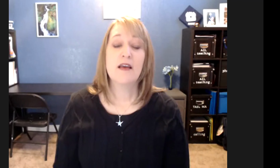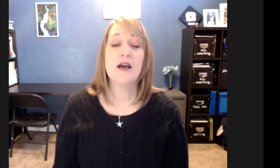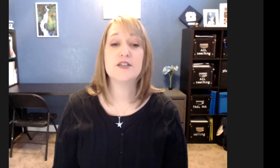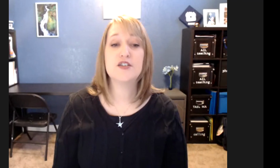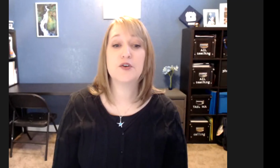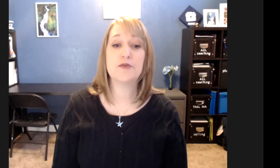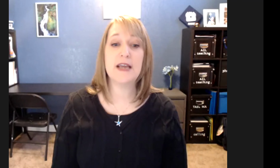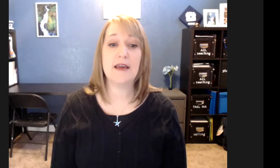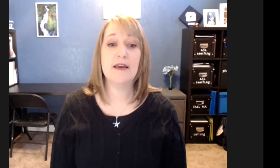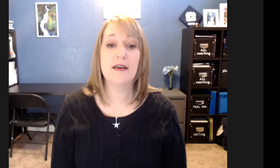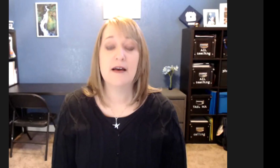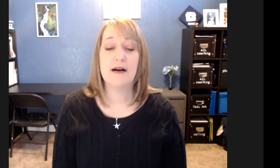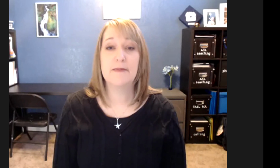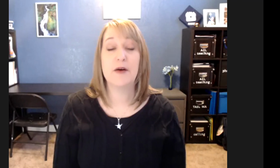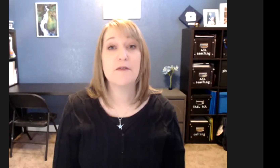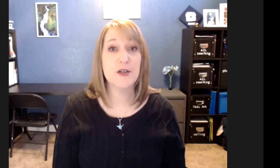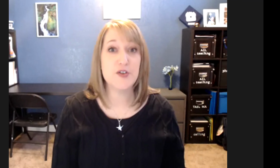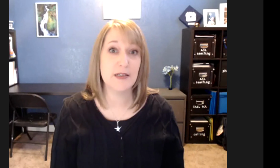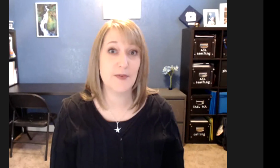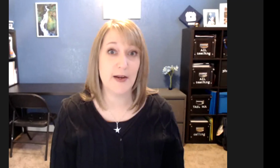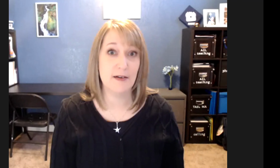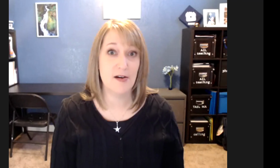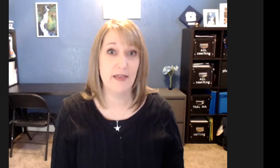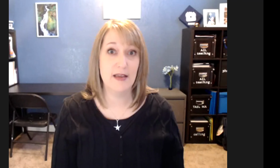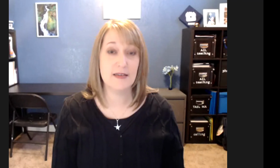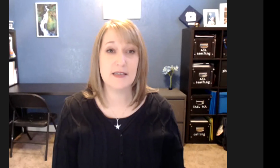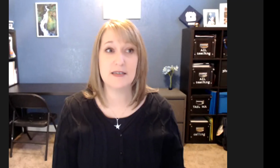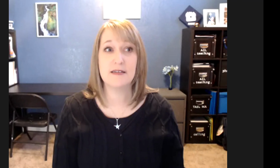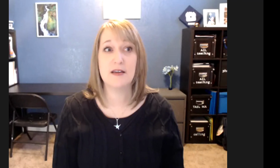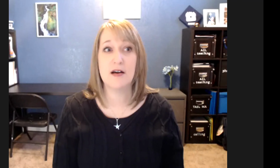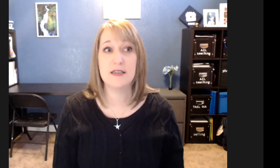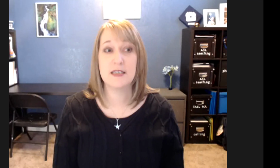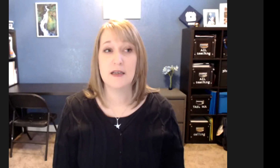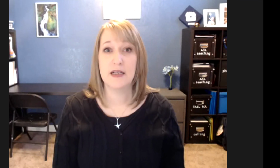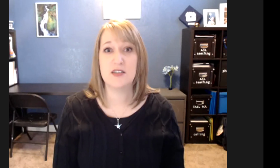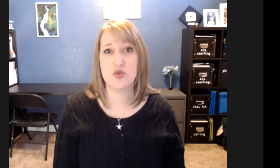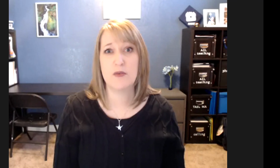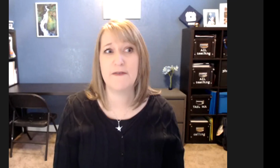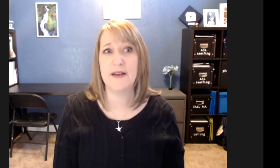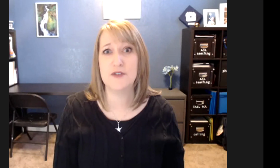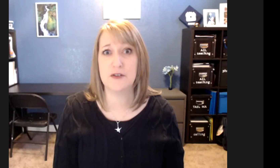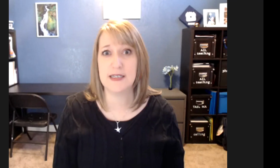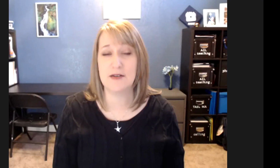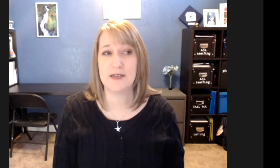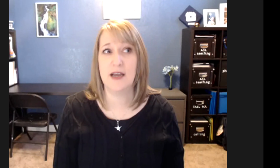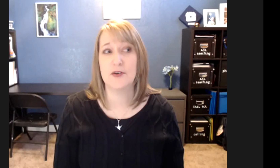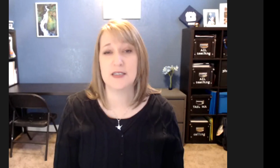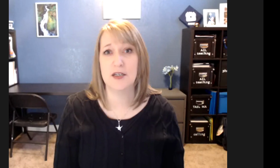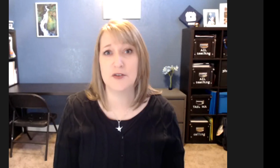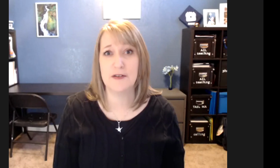A degree, now avoid transfer error on this. This is not, it's 25 degrees outside or it's